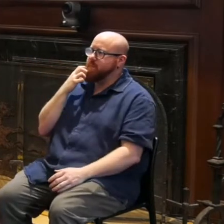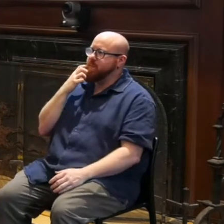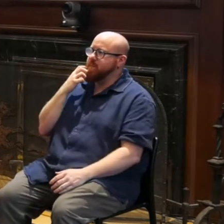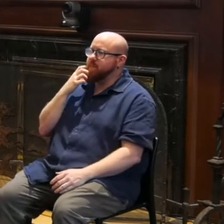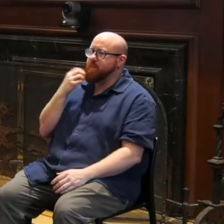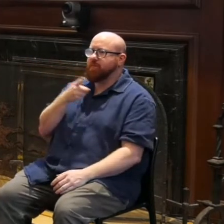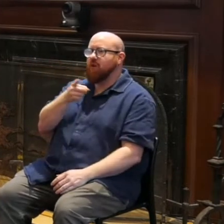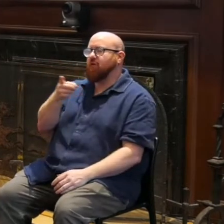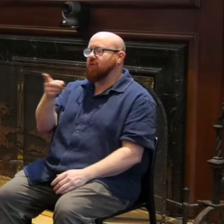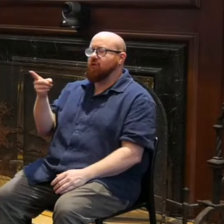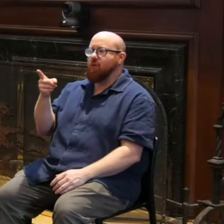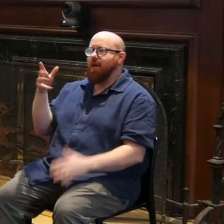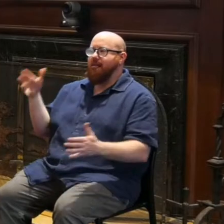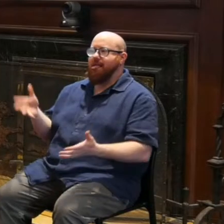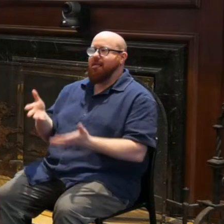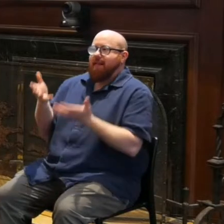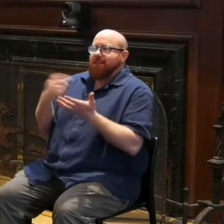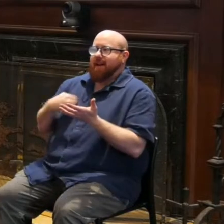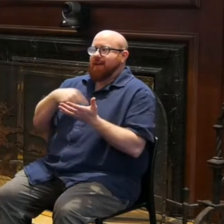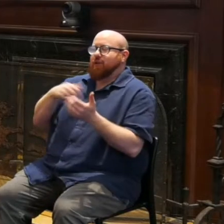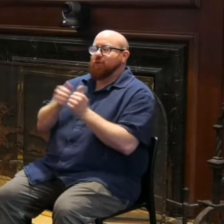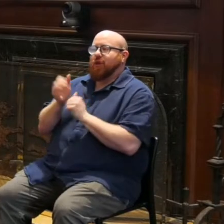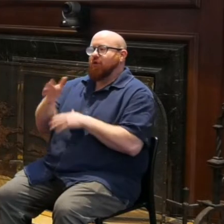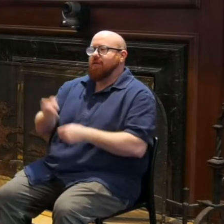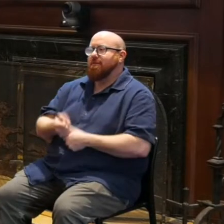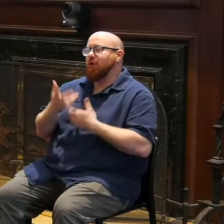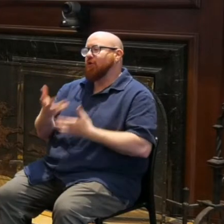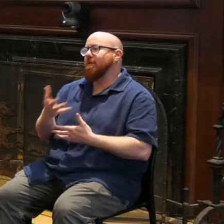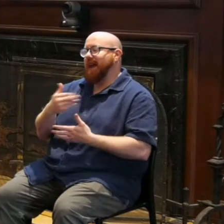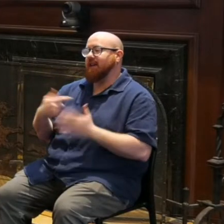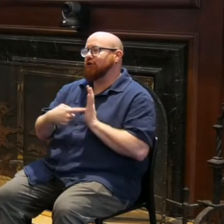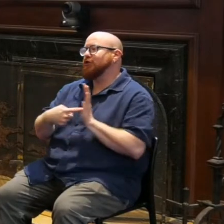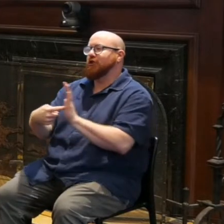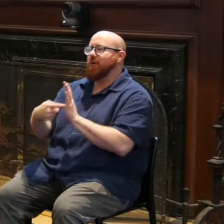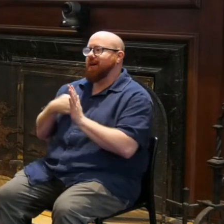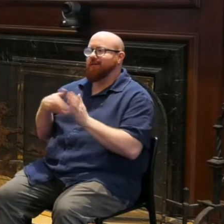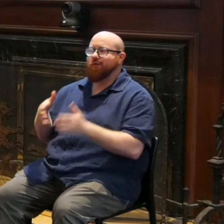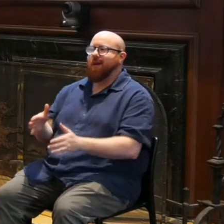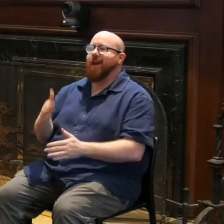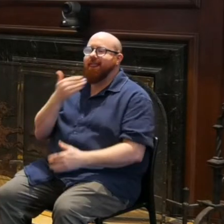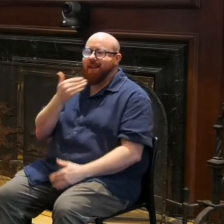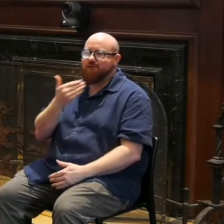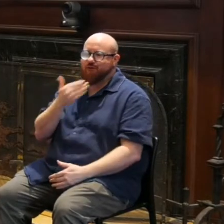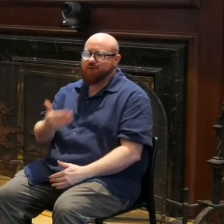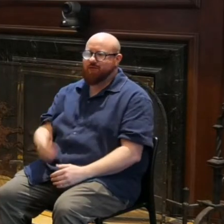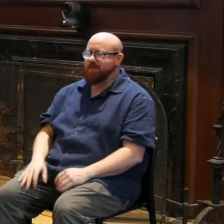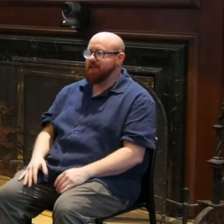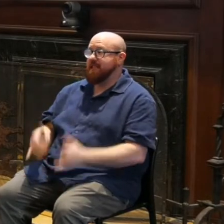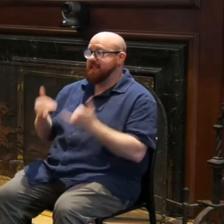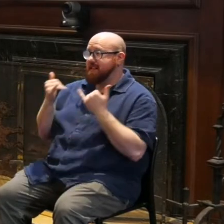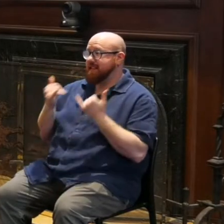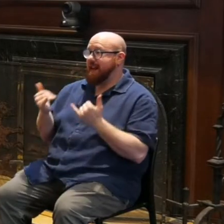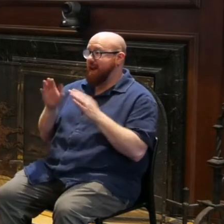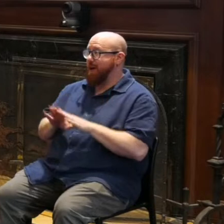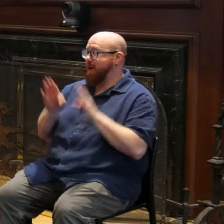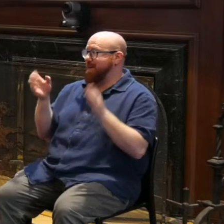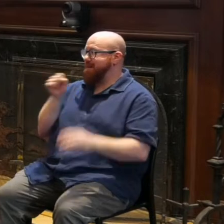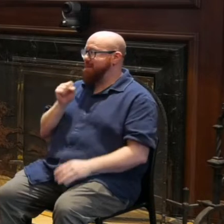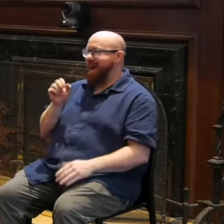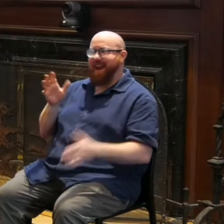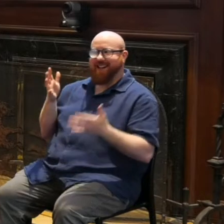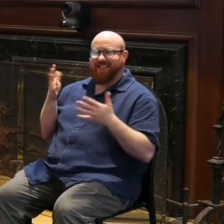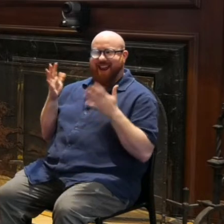You are all lifting us up with your poems and showing us the way, so thank you. Okay, so now we come to the open mic.